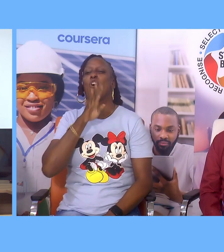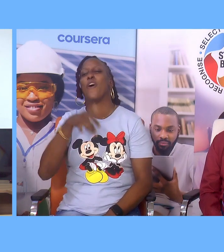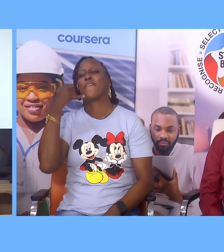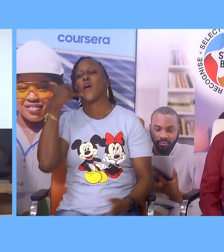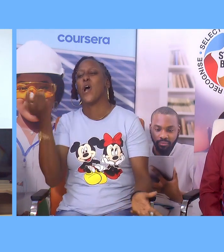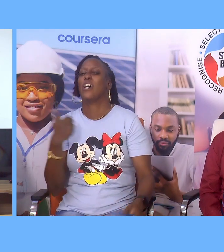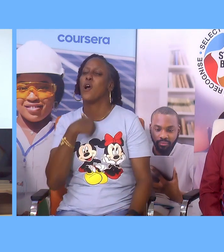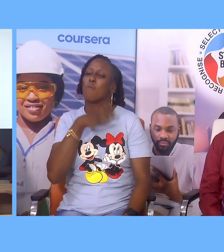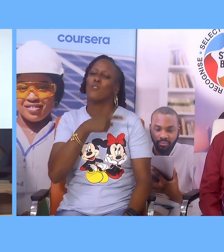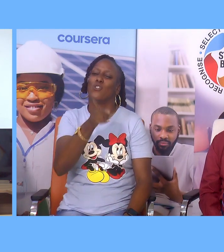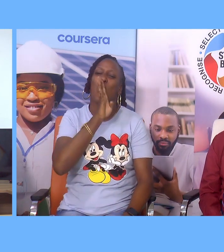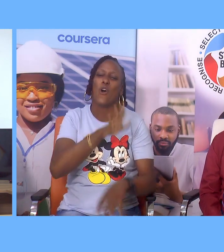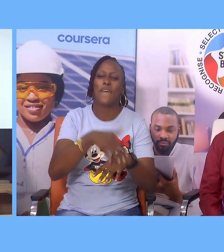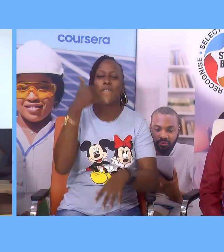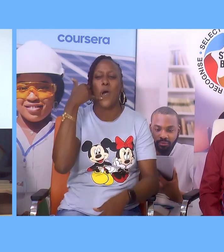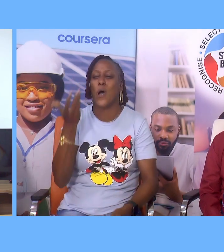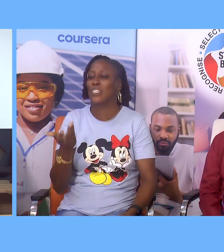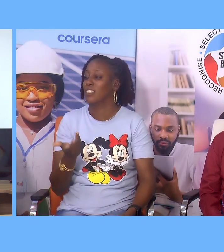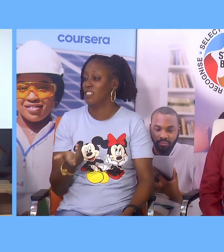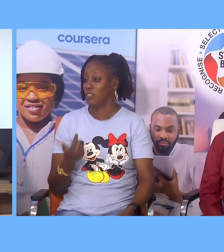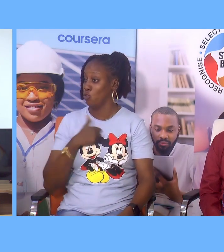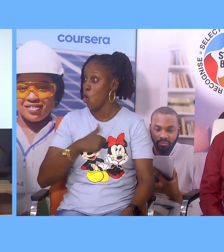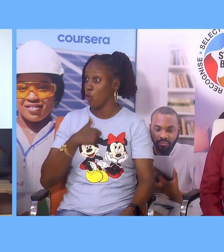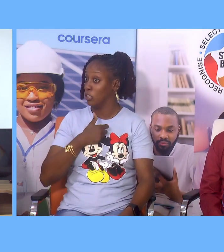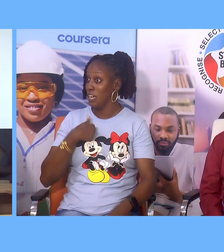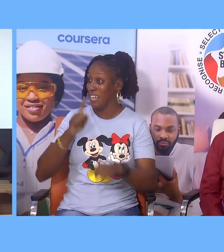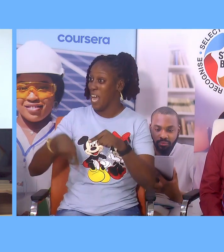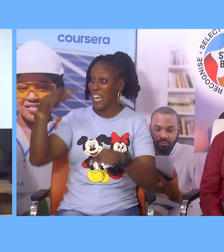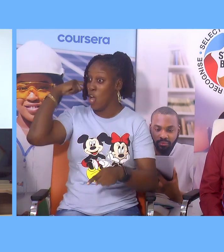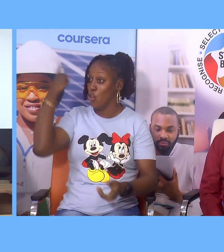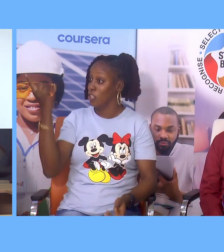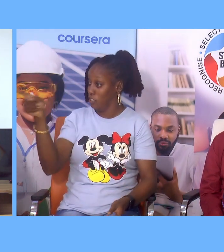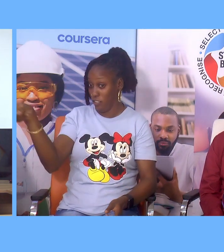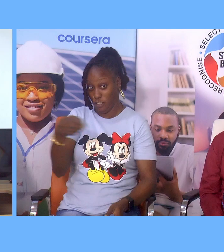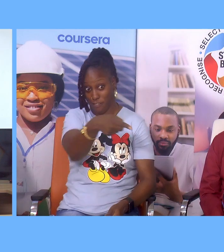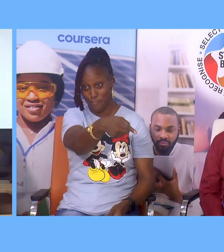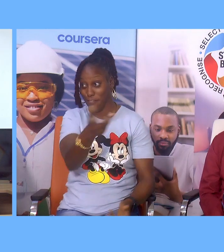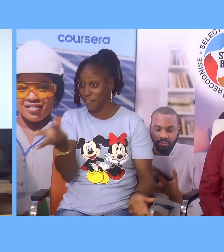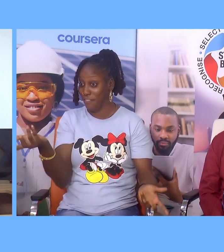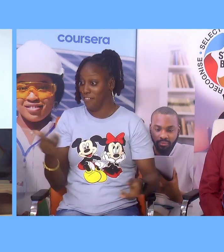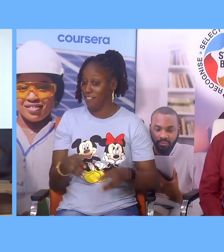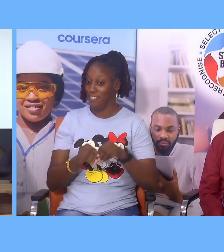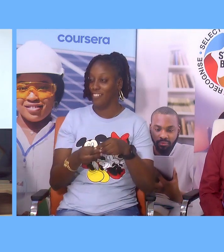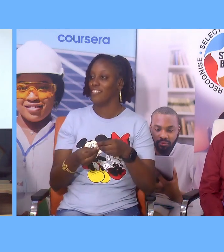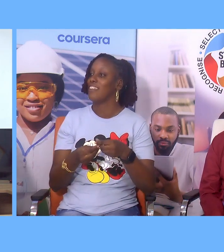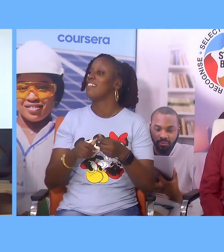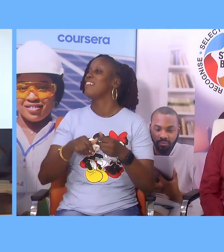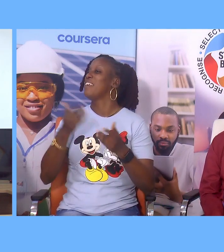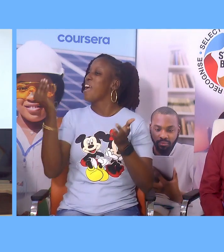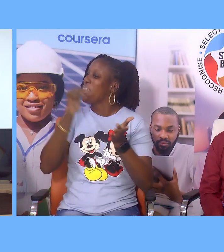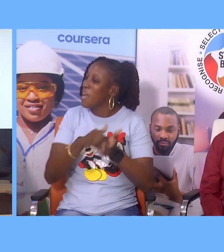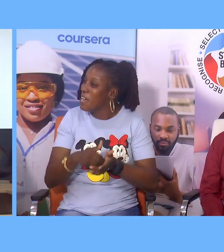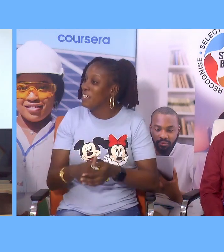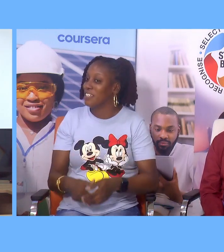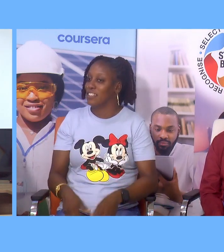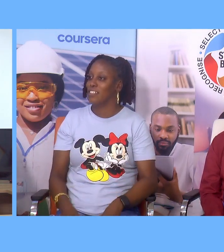like, it's not fair, you can't talk on the phone, if you're the one that have to talk on the phone. I said, well, I can't hear, so I can't talk on the